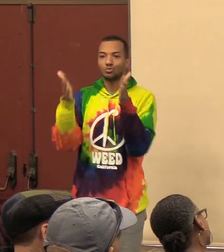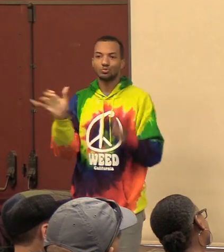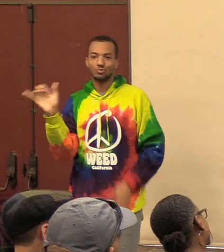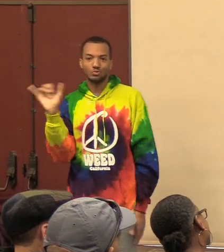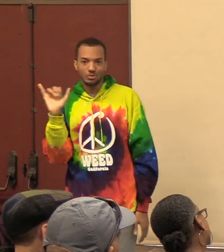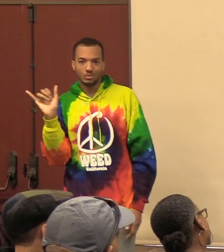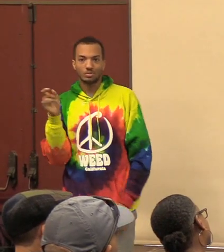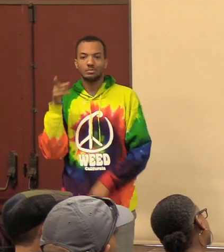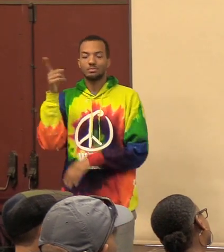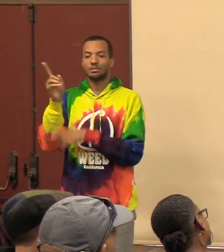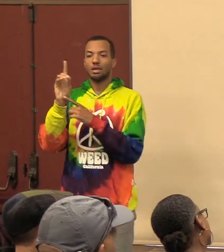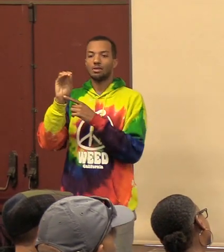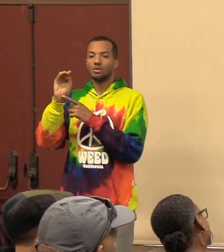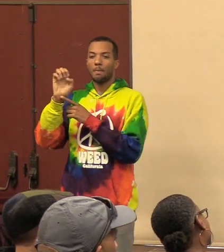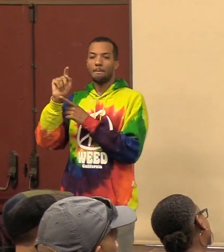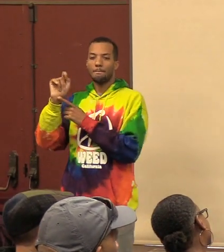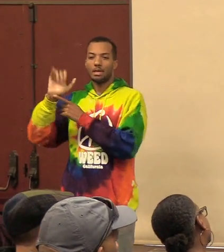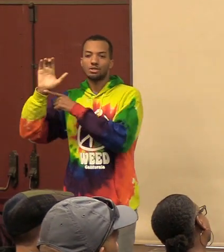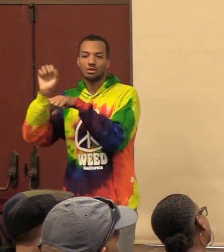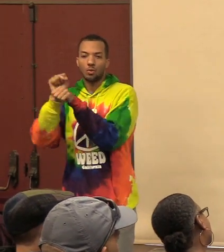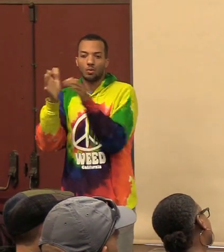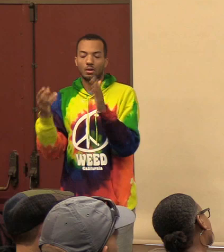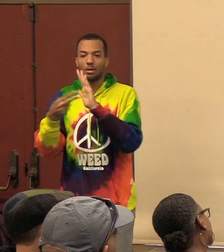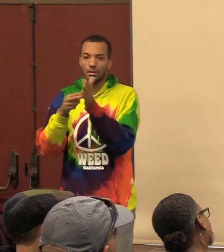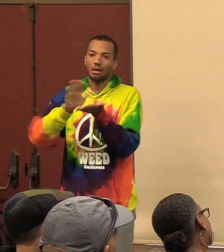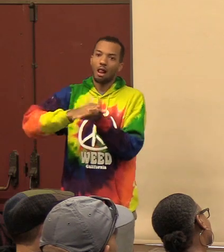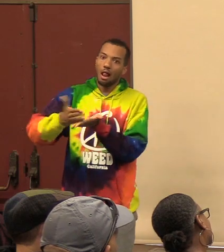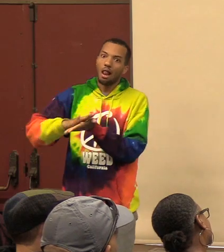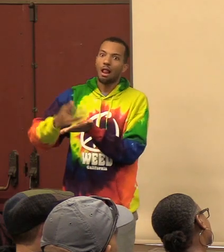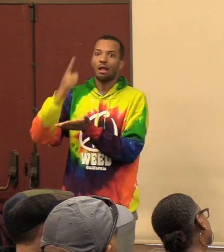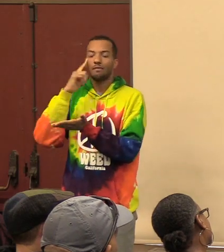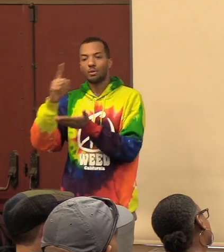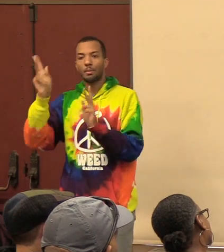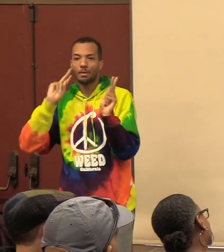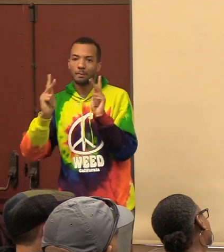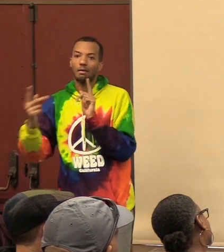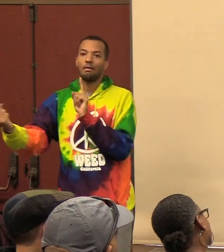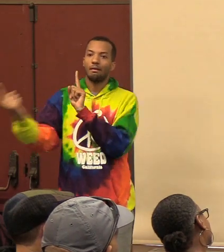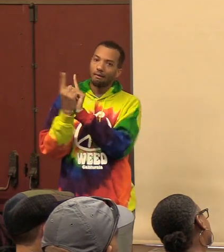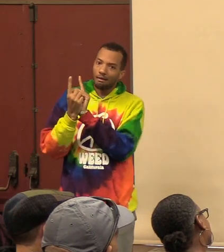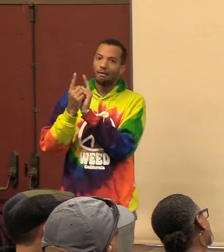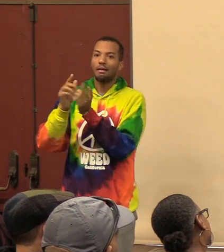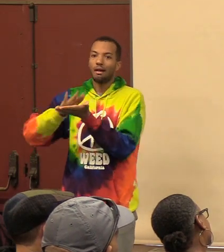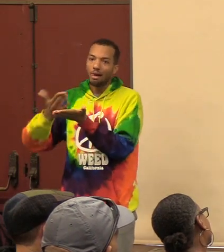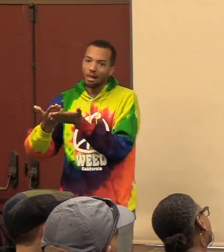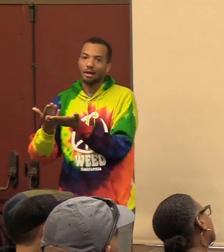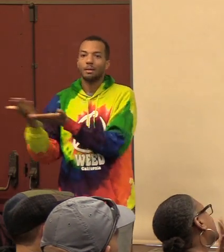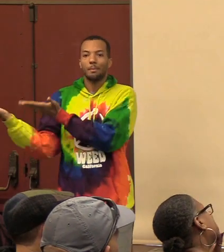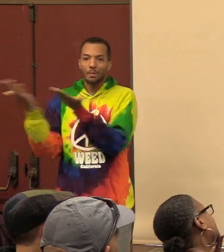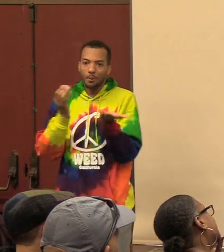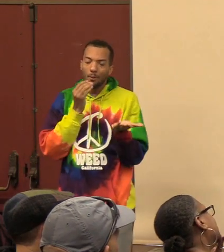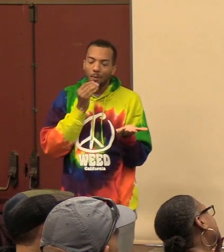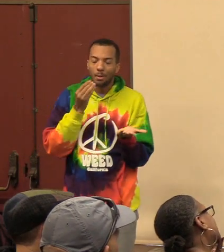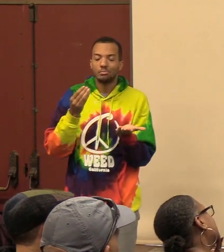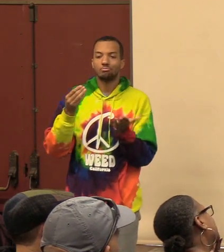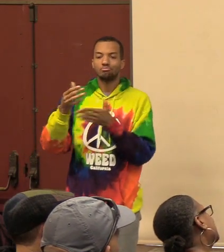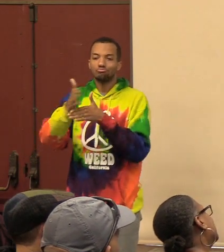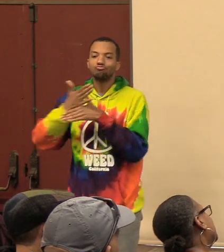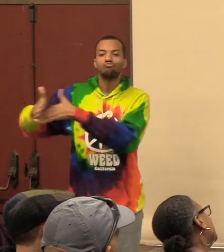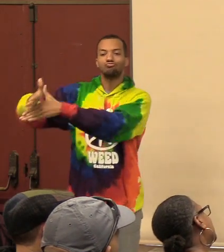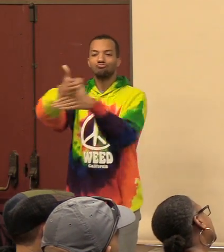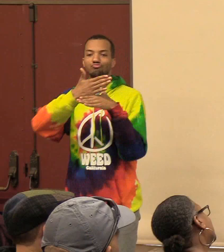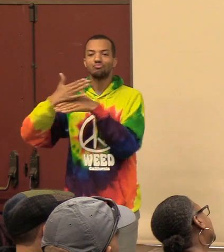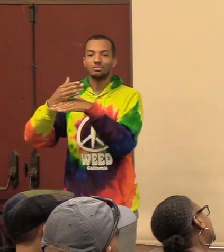as a domestic worker, so she cooked all the time for other folks, and she brought all of them good victuals home for us. And I was